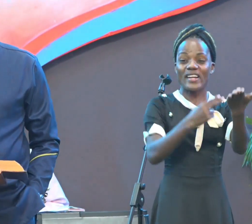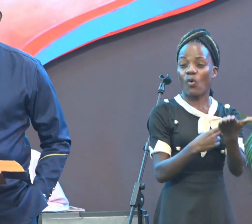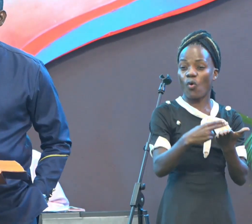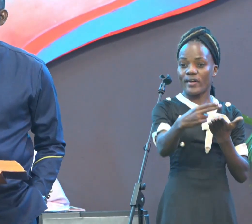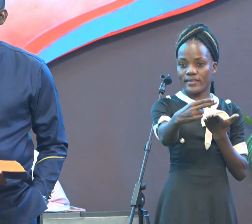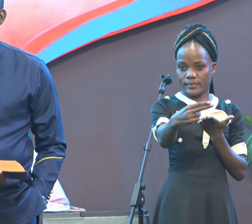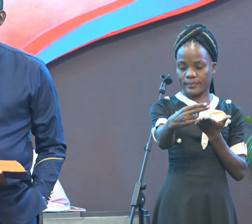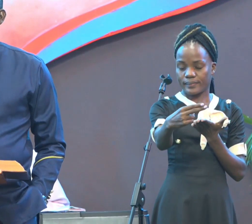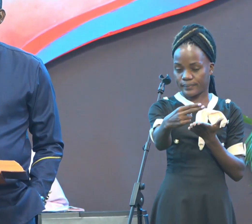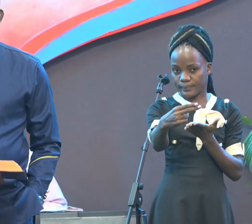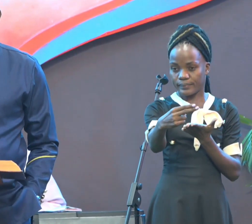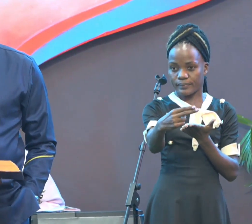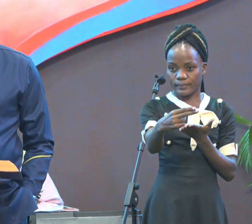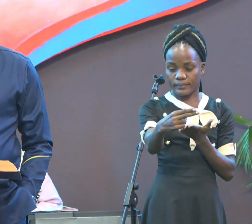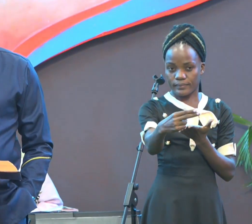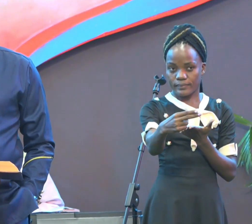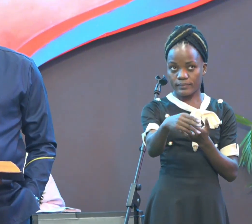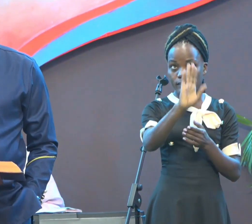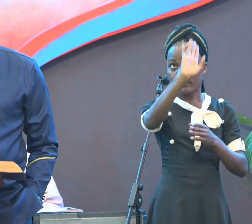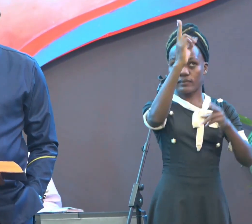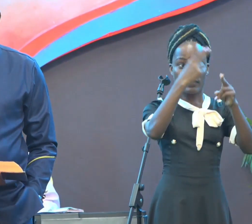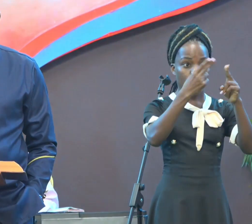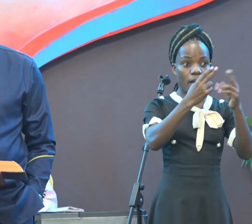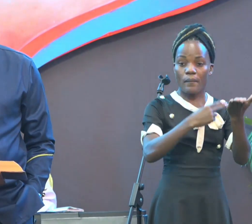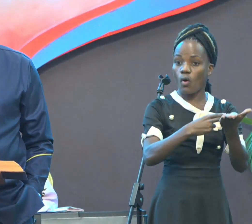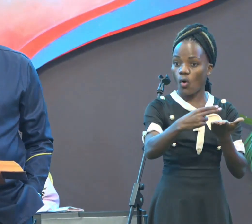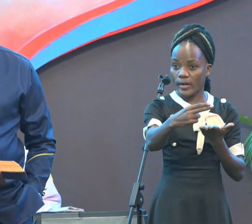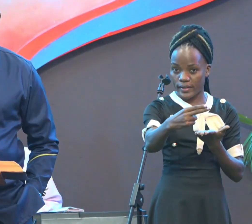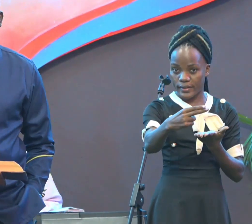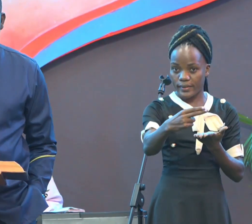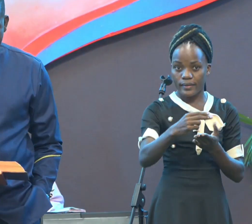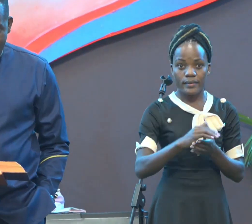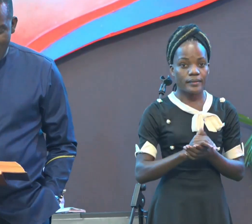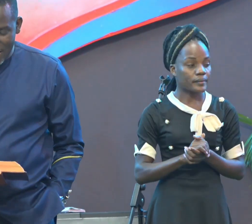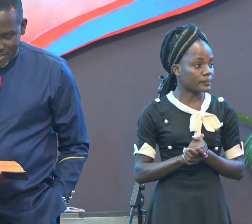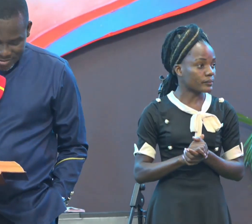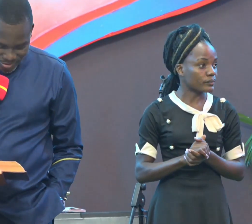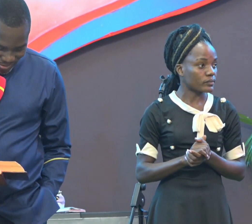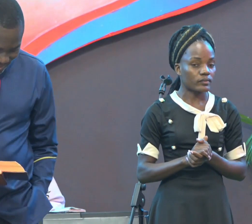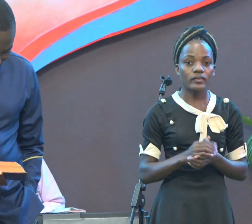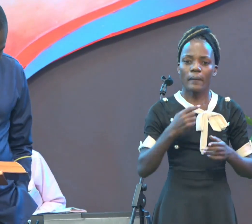lye mutukuvu. Mwongeza amalobozi erinnya lye mutukuvu.